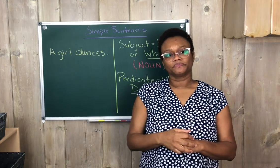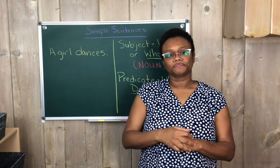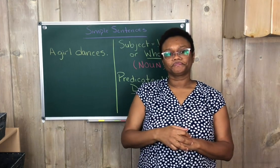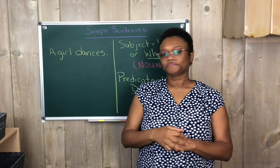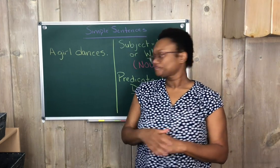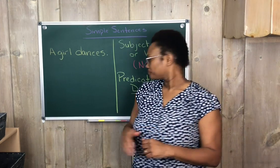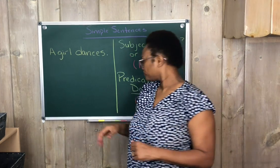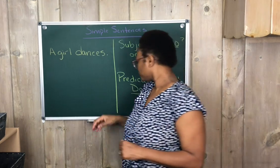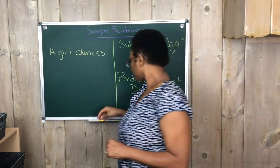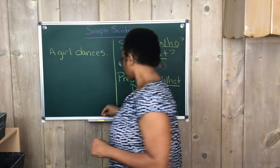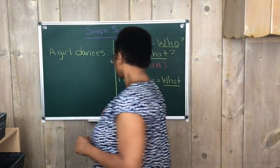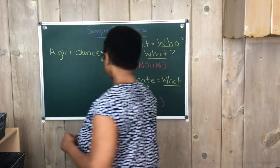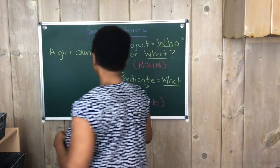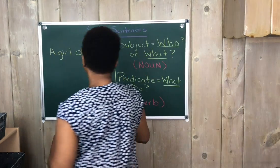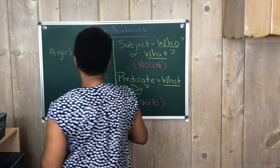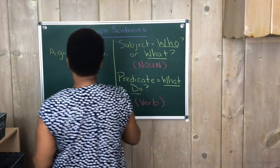Let me give you another example.